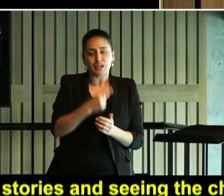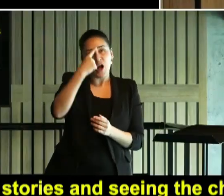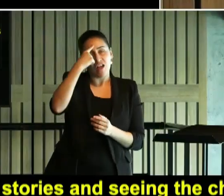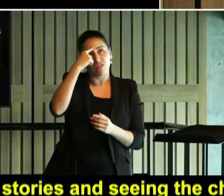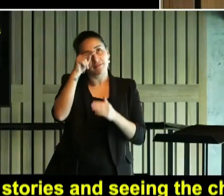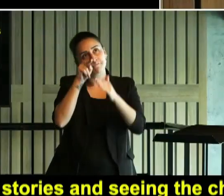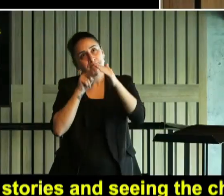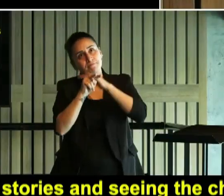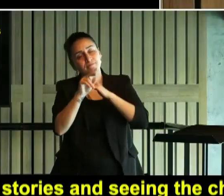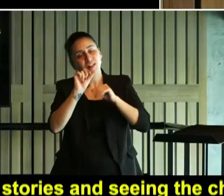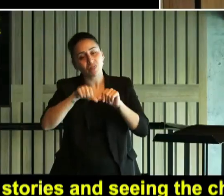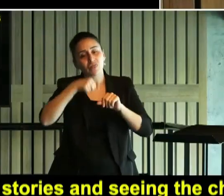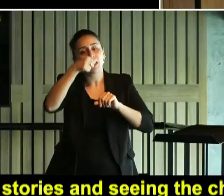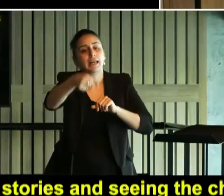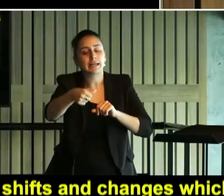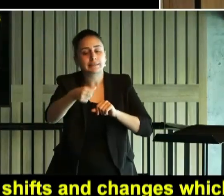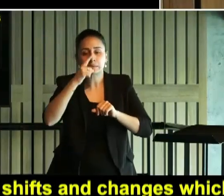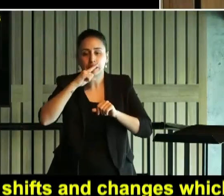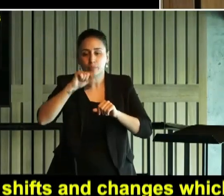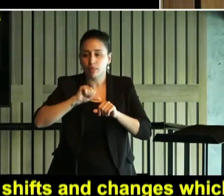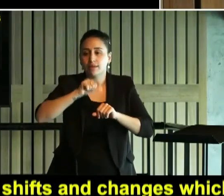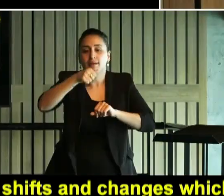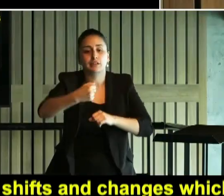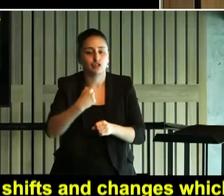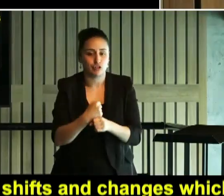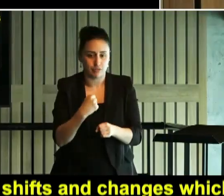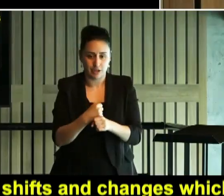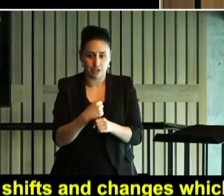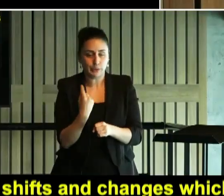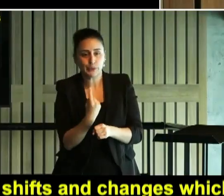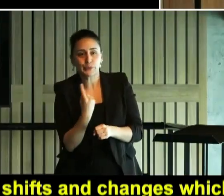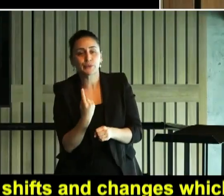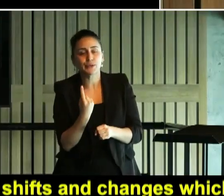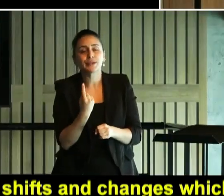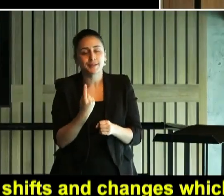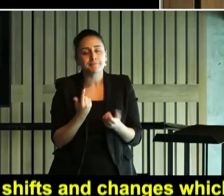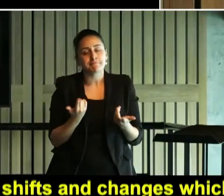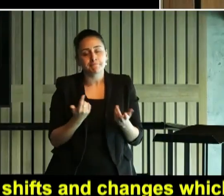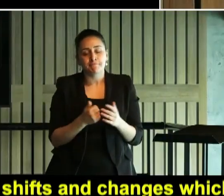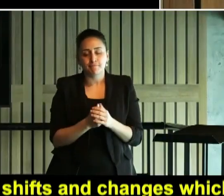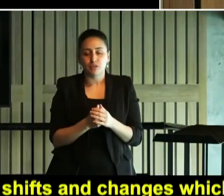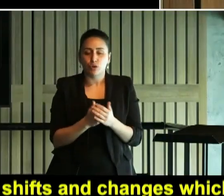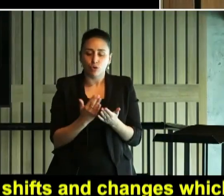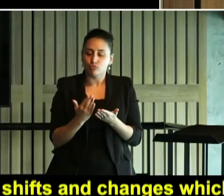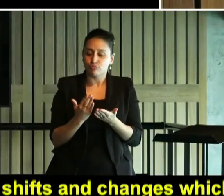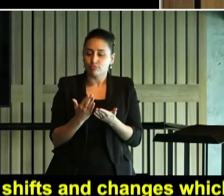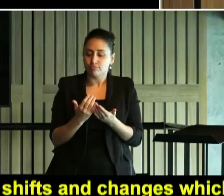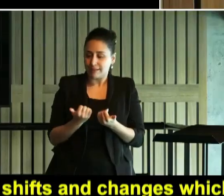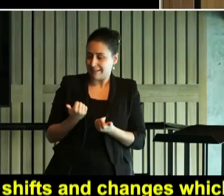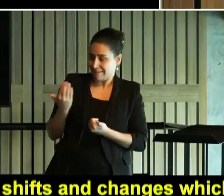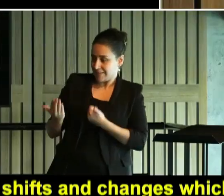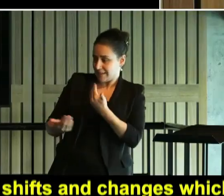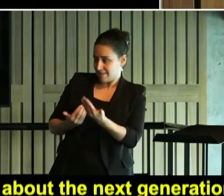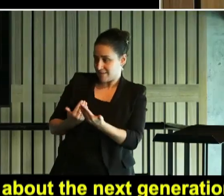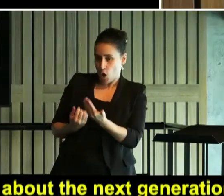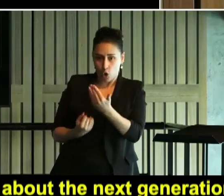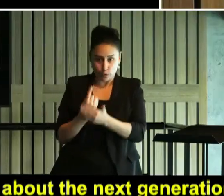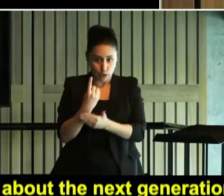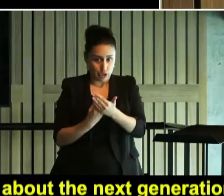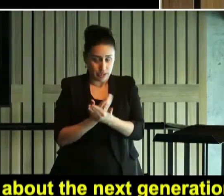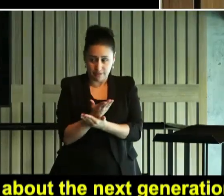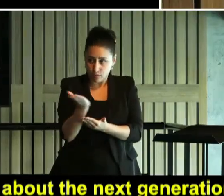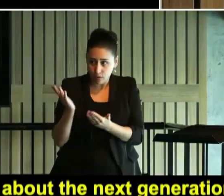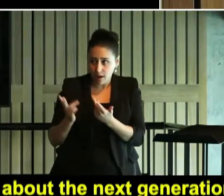about the next generation, the next people coming forward, and I think by sharing opportunities and with others